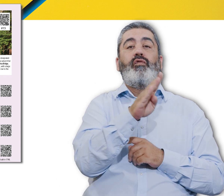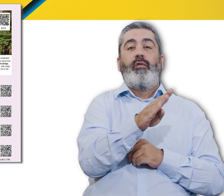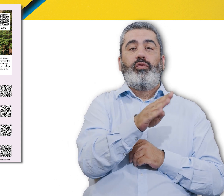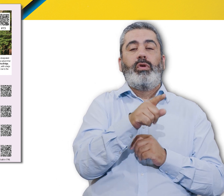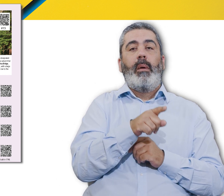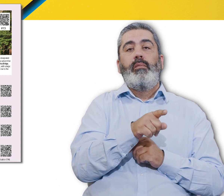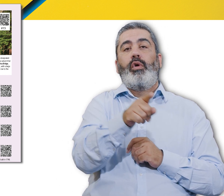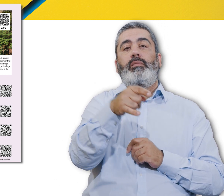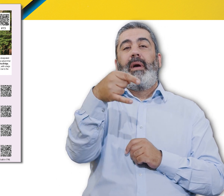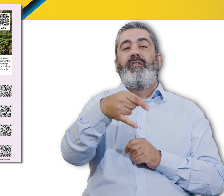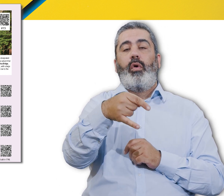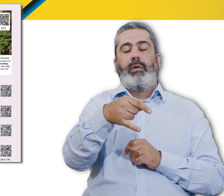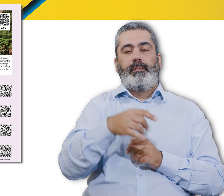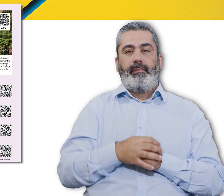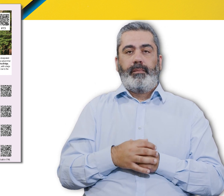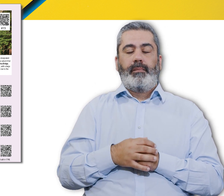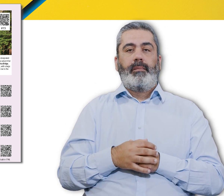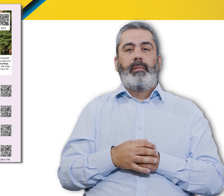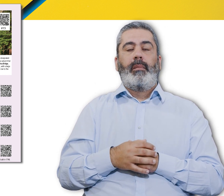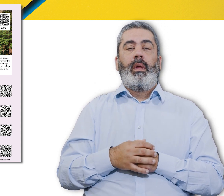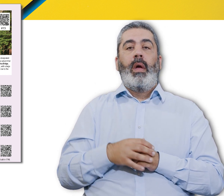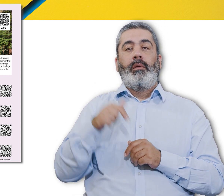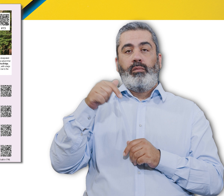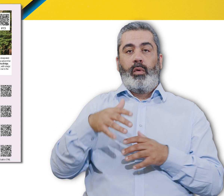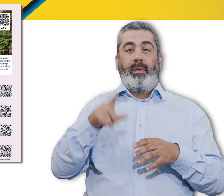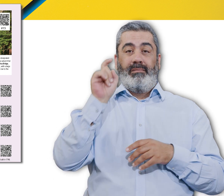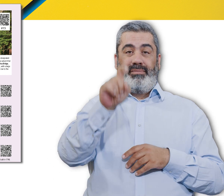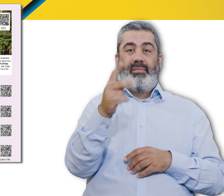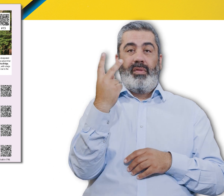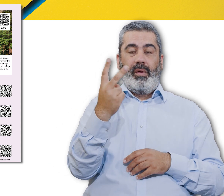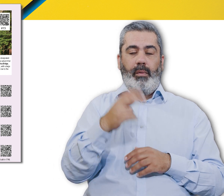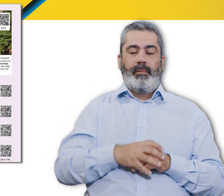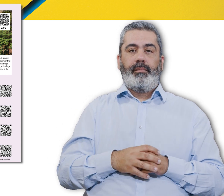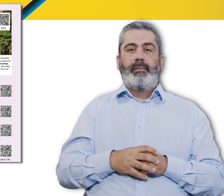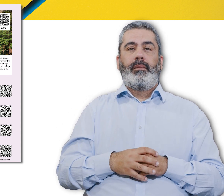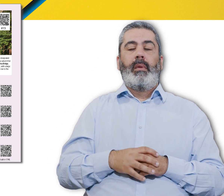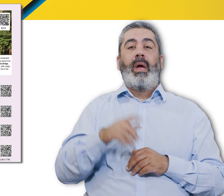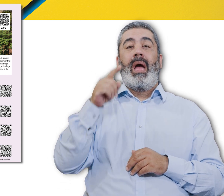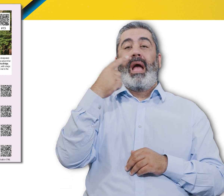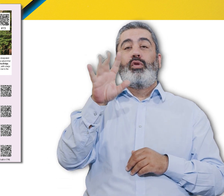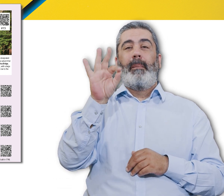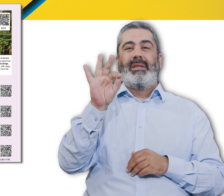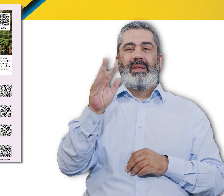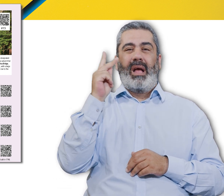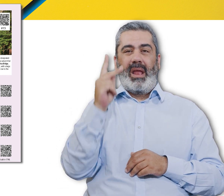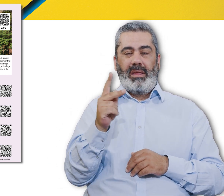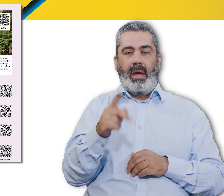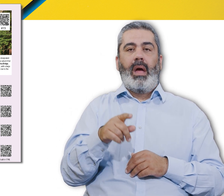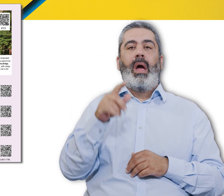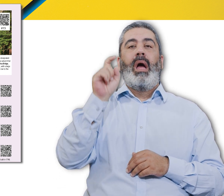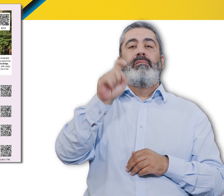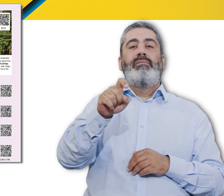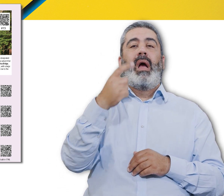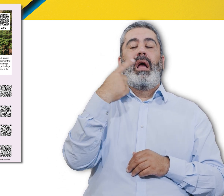Crania, number 66. Alternatively, one may start the trip from Metsovo, follow the suggested route B to Vavauza, and then head